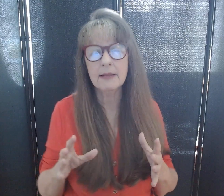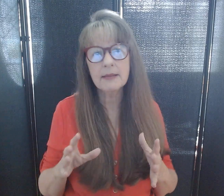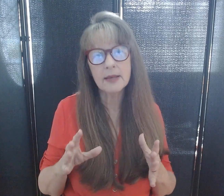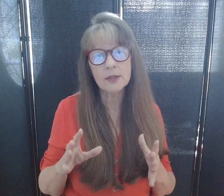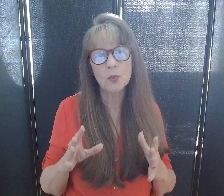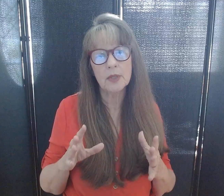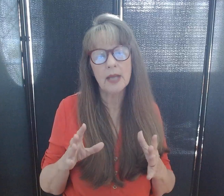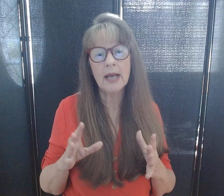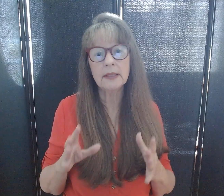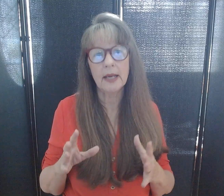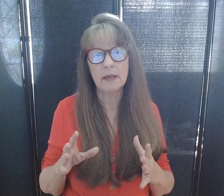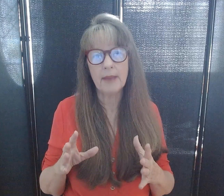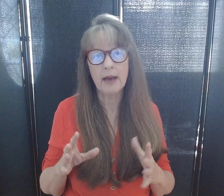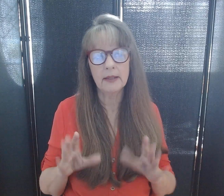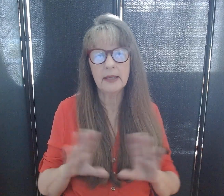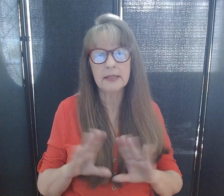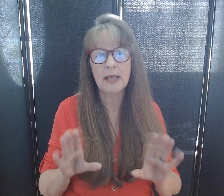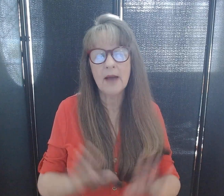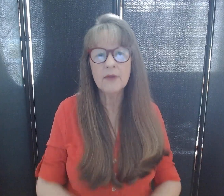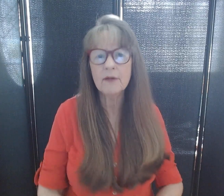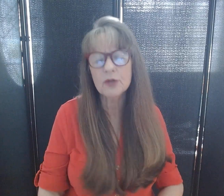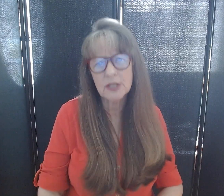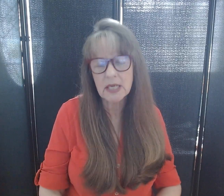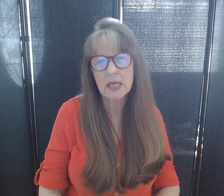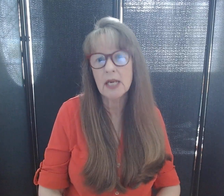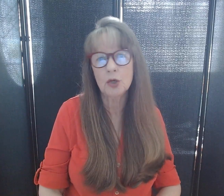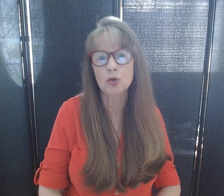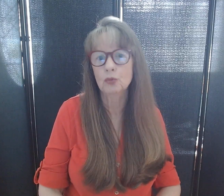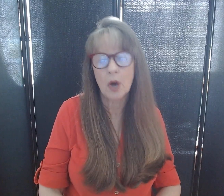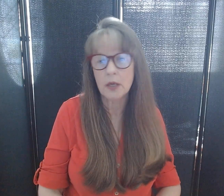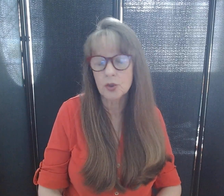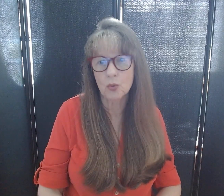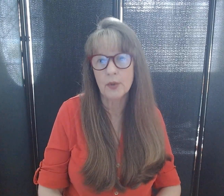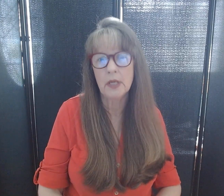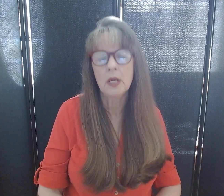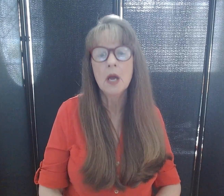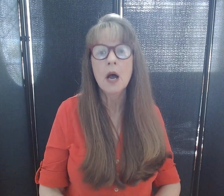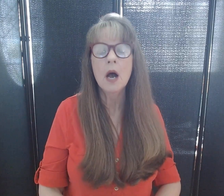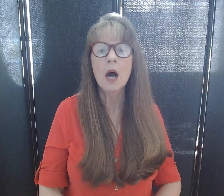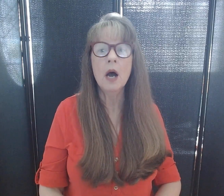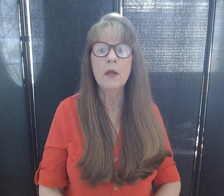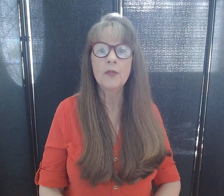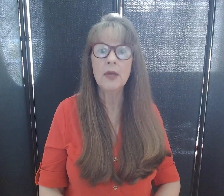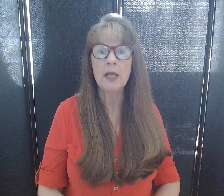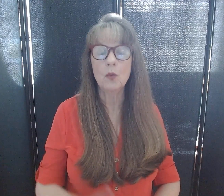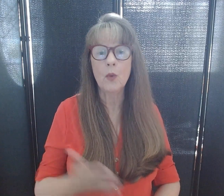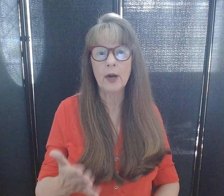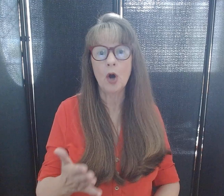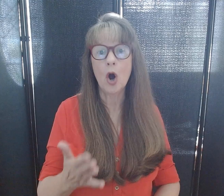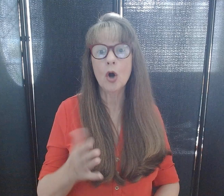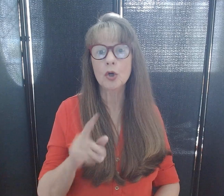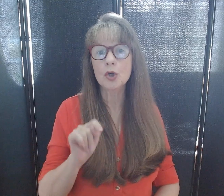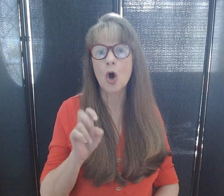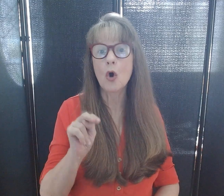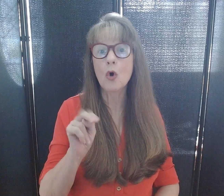that's what I like about it. I've never seen it in a derogatory thing where our tone,